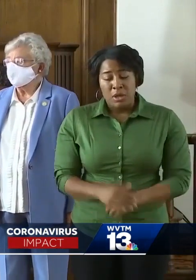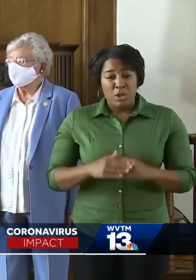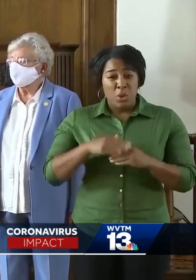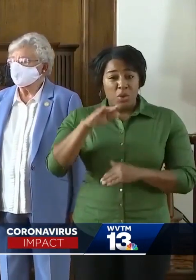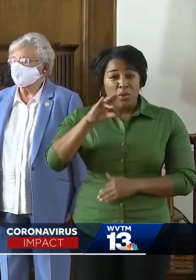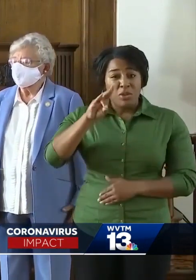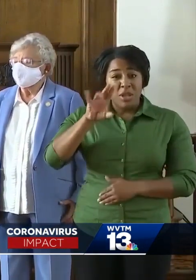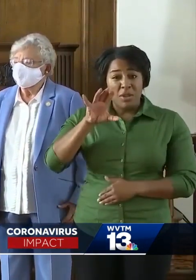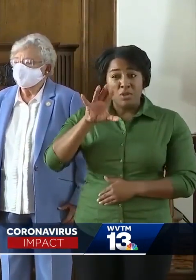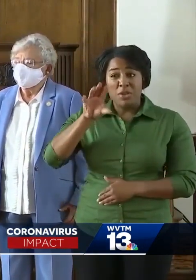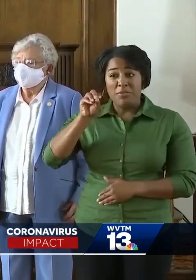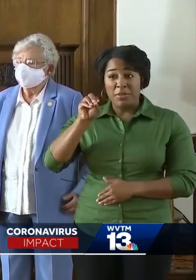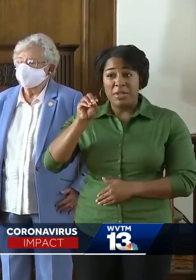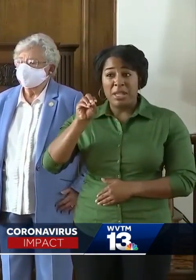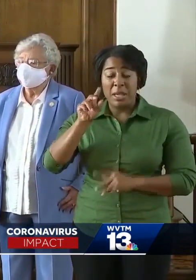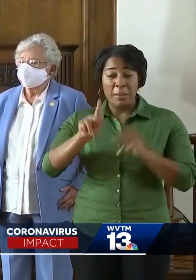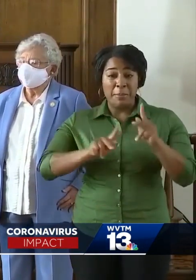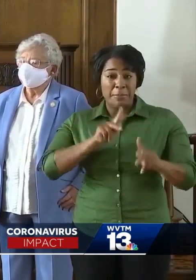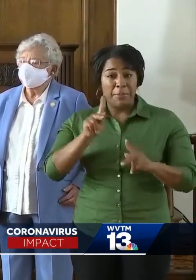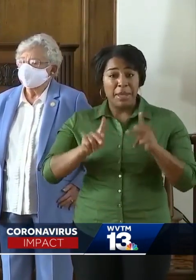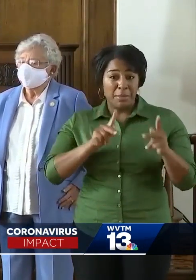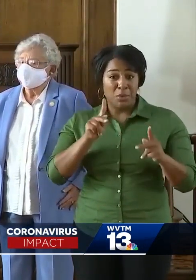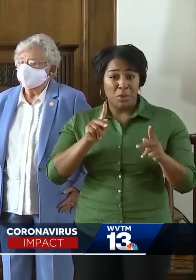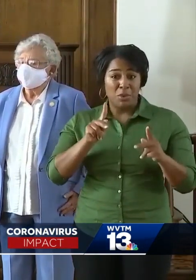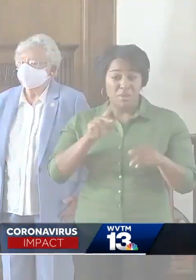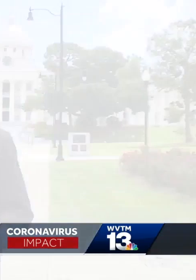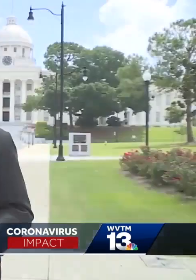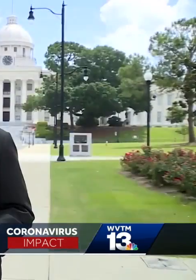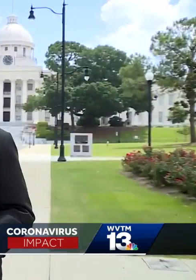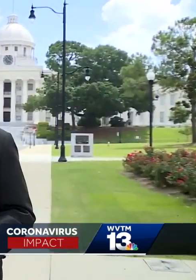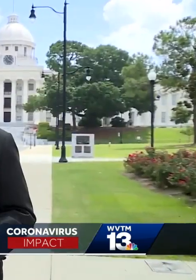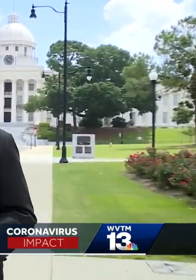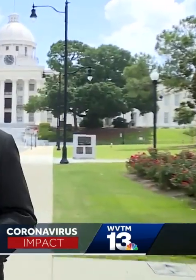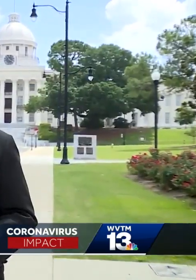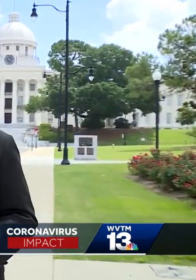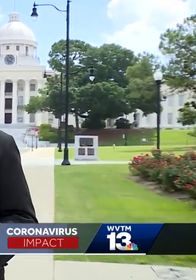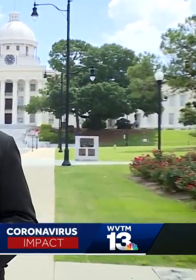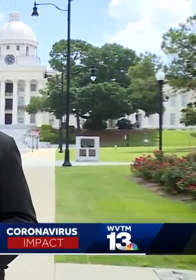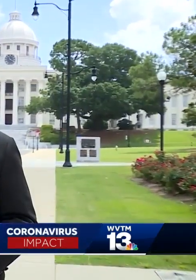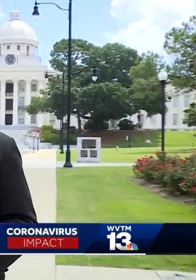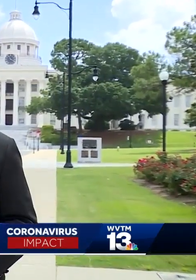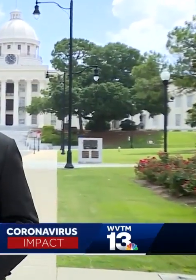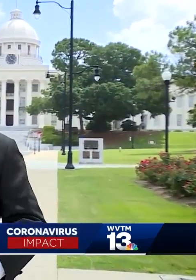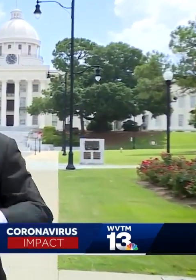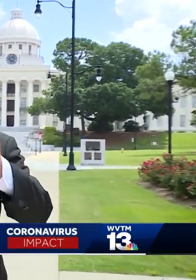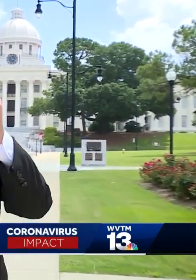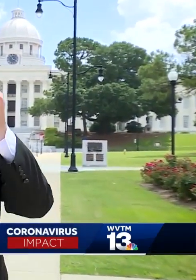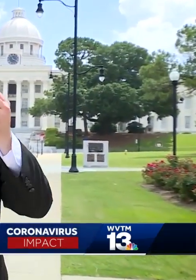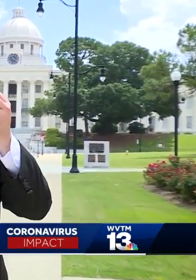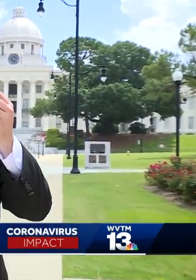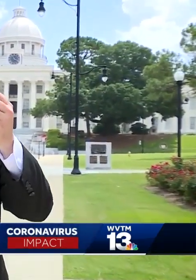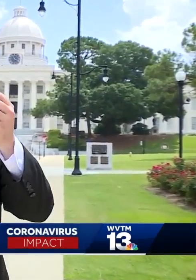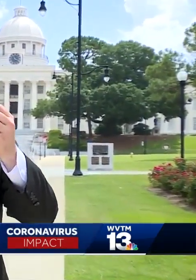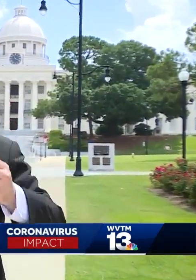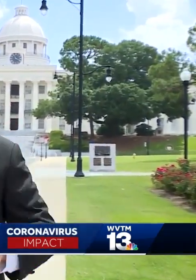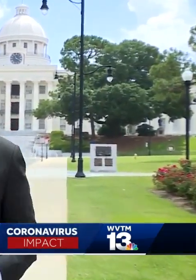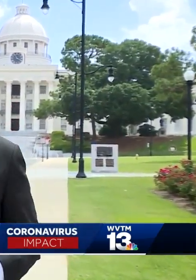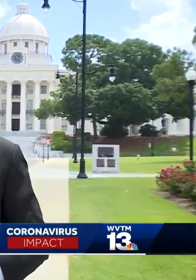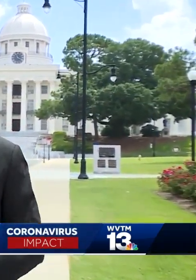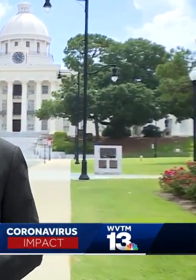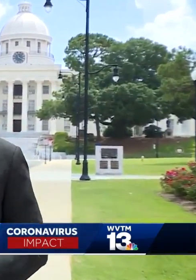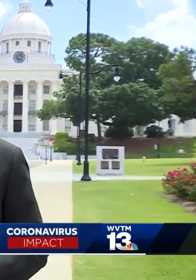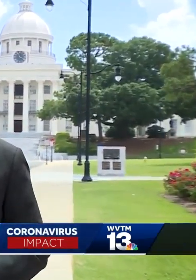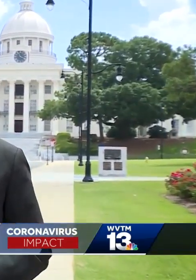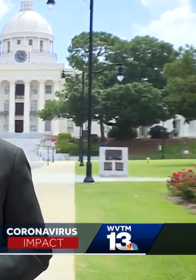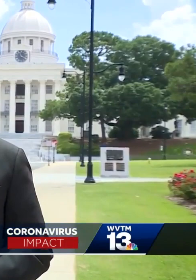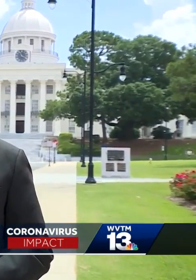750 Alabamians hospitalized today around the state. And Governor Ivey says while it would be nearly impossible to enforce a statewide mask